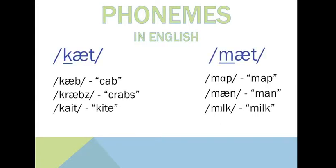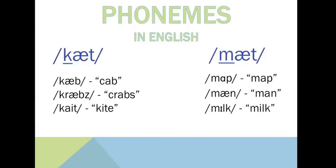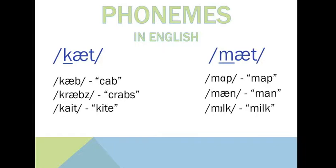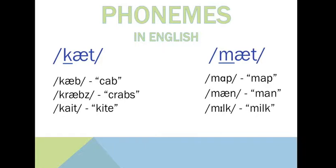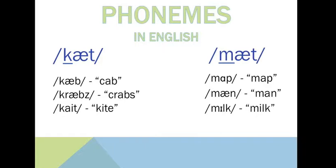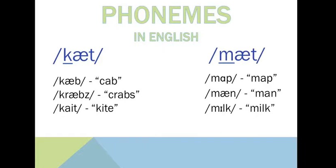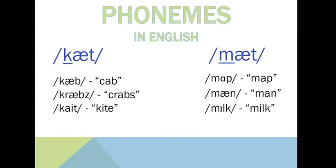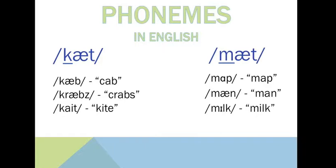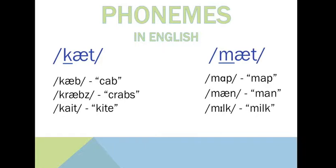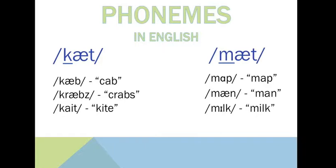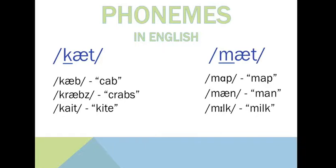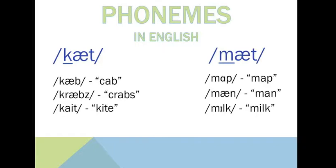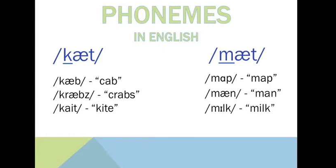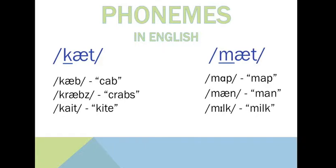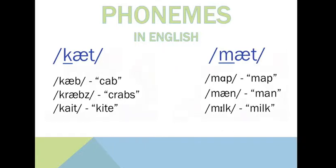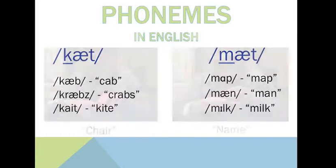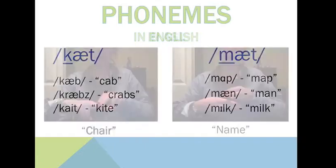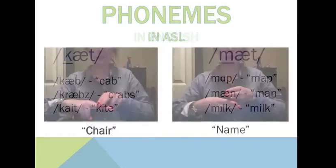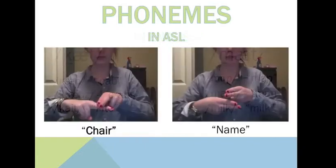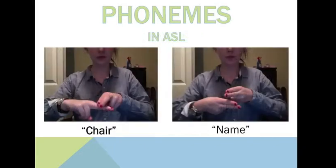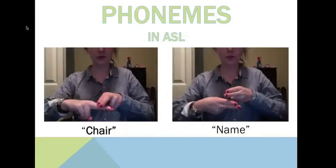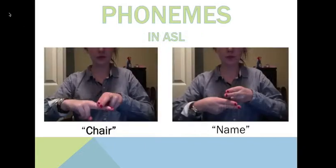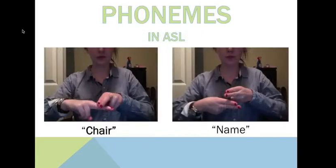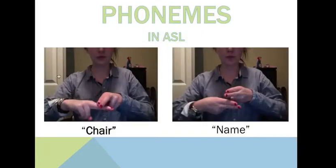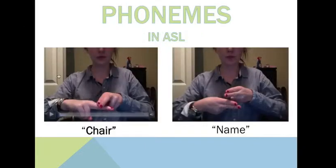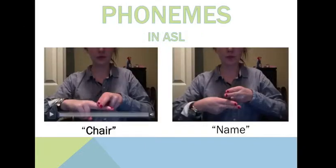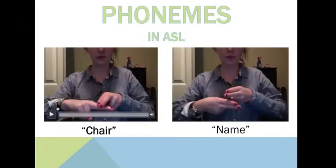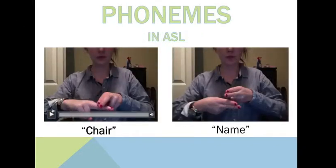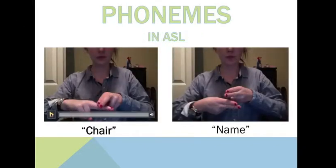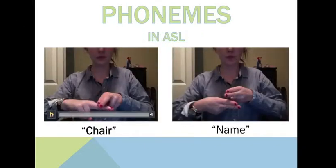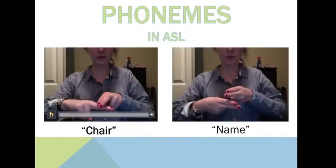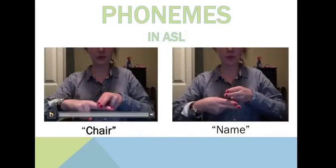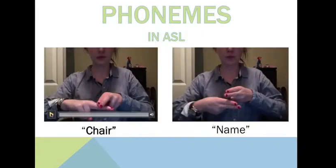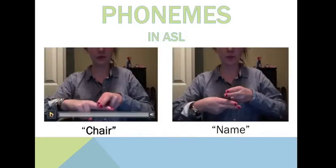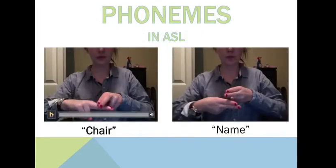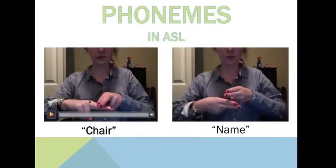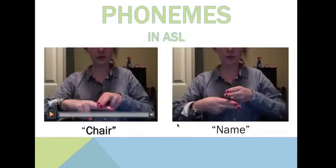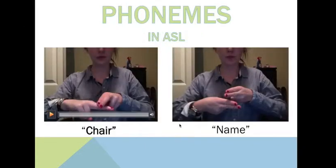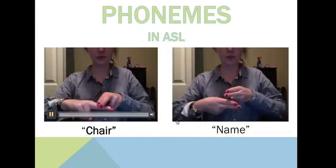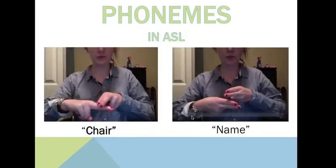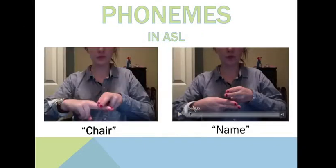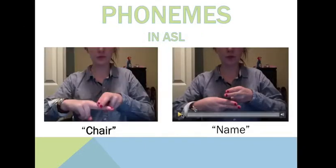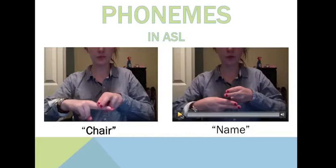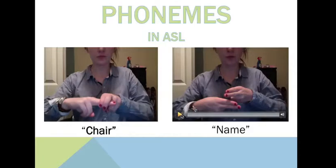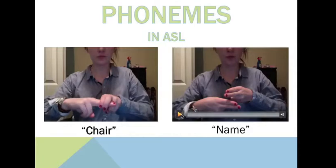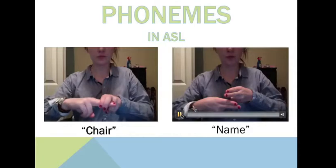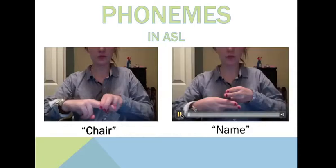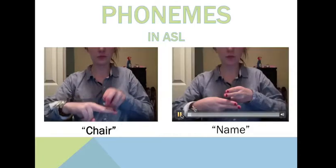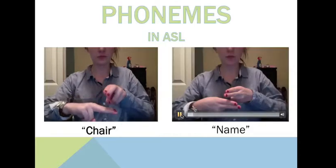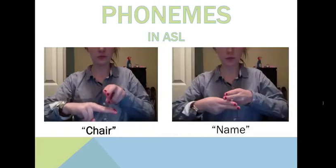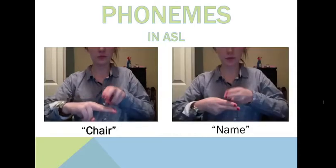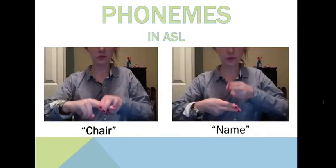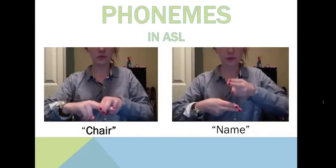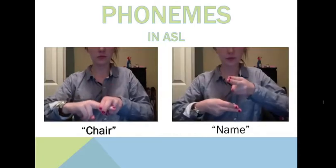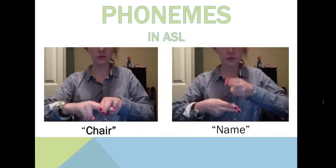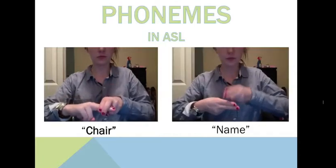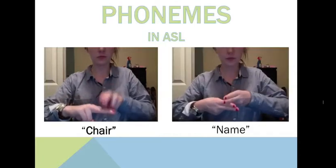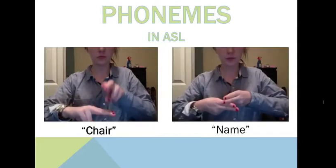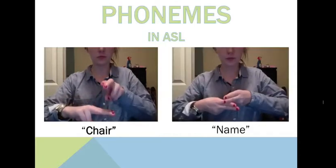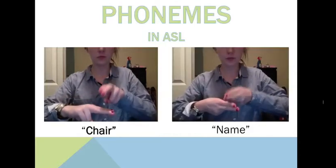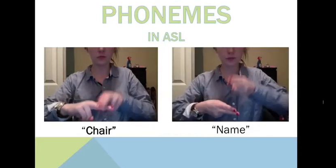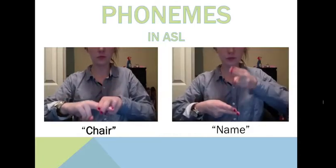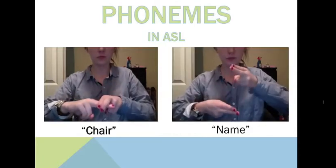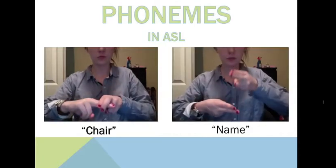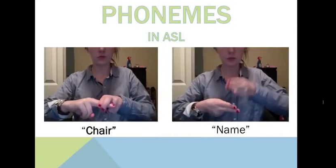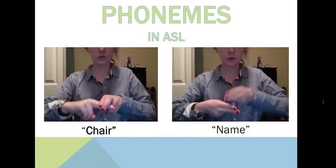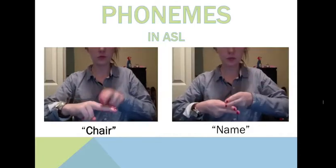there's no meaning you can systematically associate with the K sound. In ASL, phonemes are distinctive based on location, hand shape, and movement. In ASL, we can